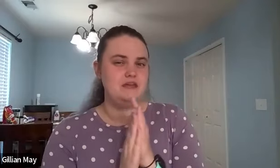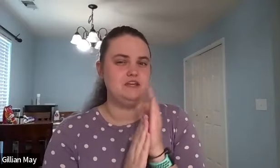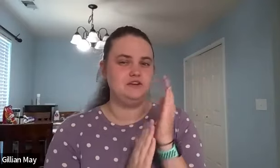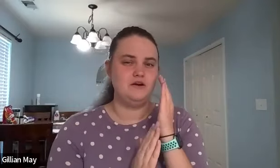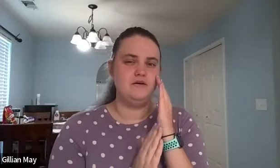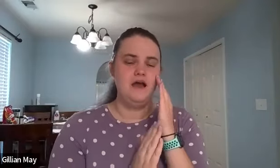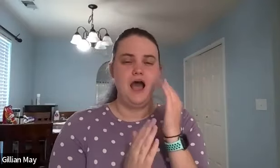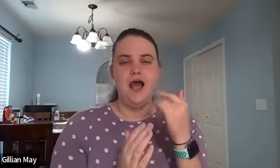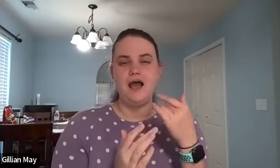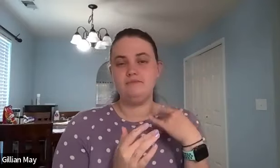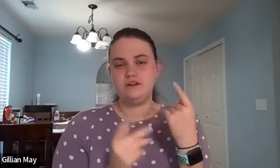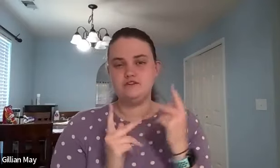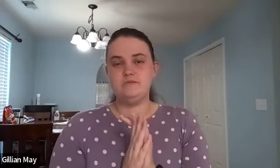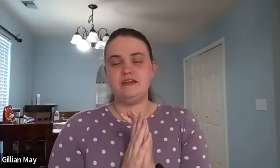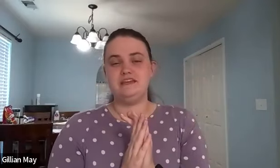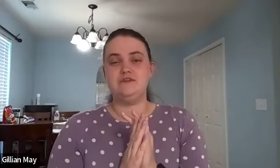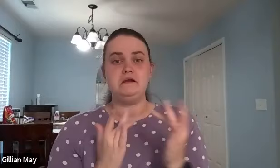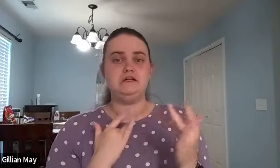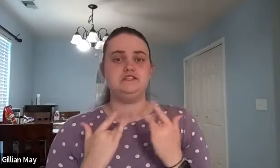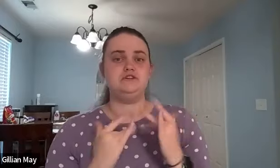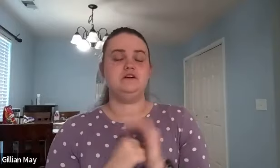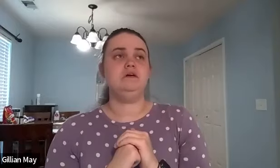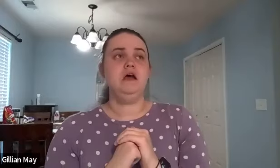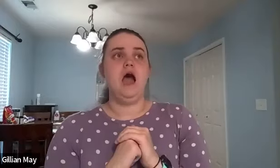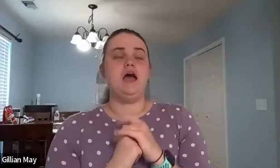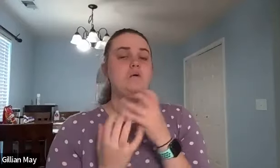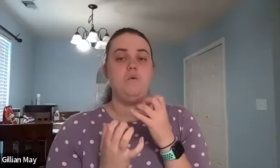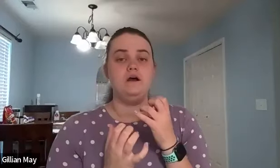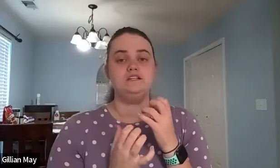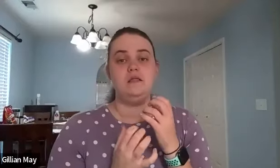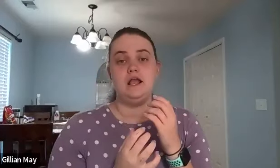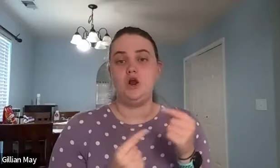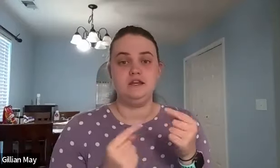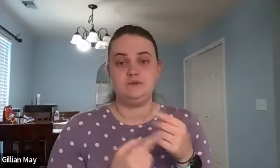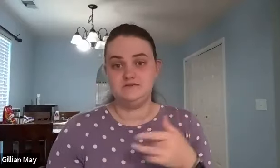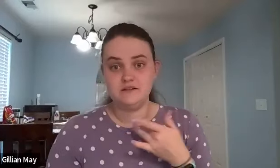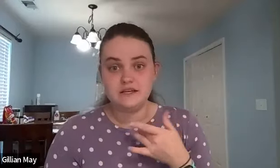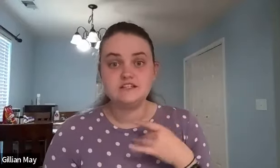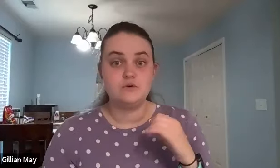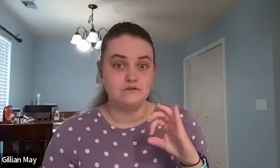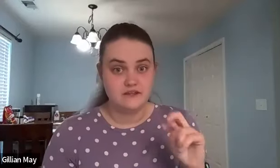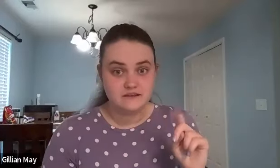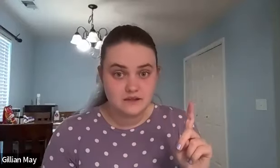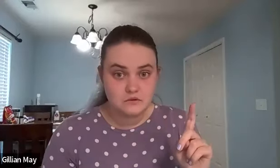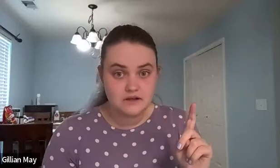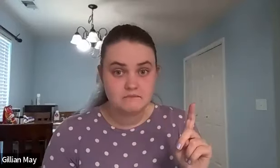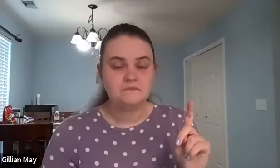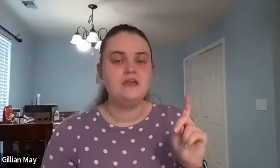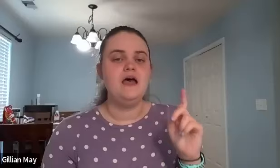And, I'm one of those people that gets very concerned of, I don't want to like hurt anyone's feelings or offend anyone.